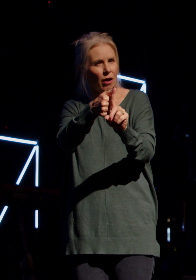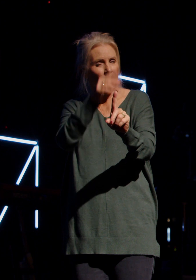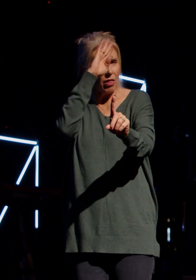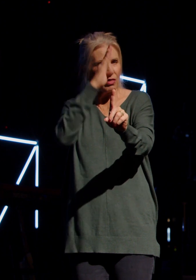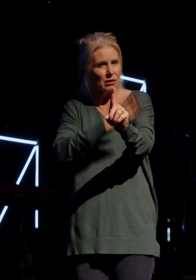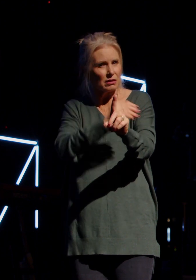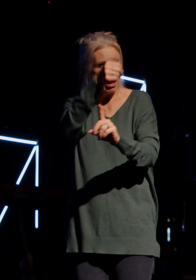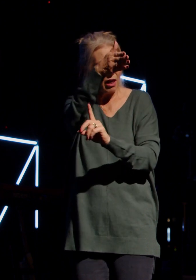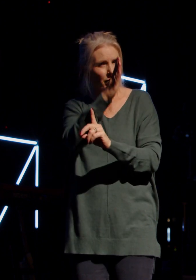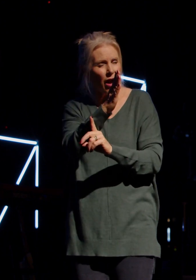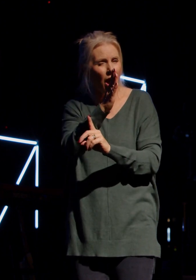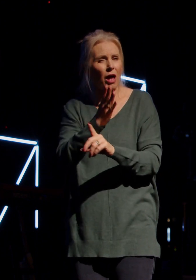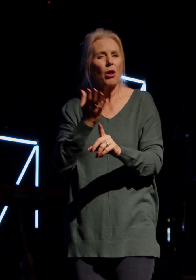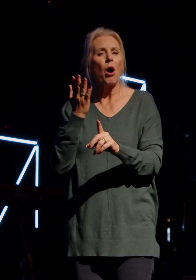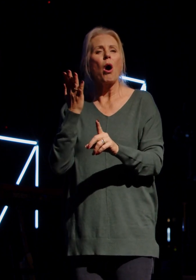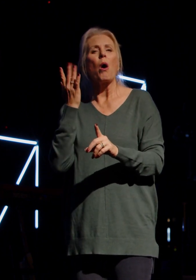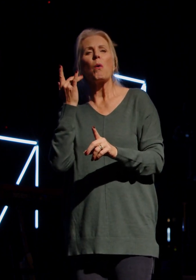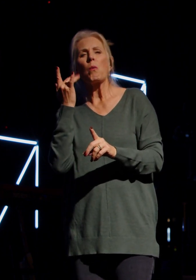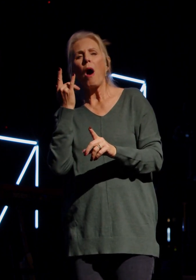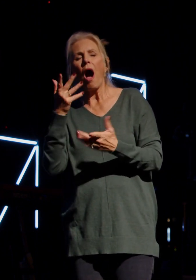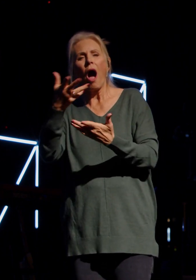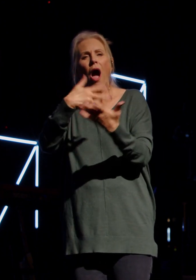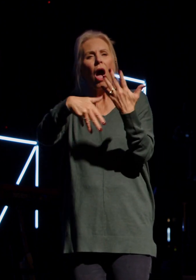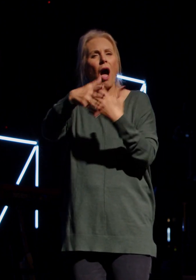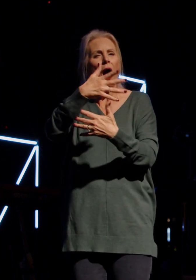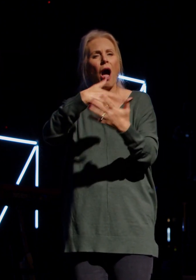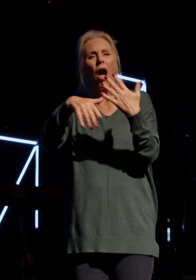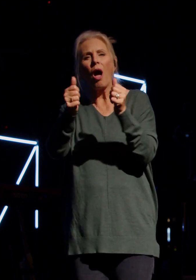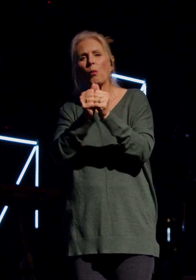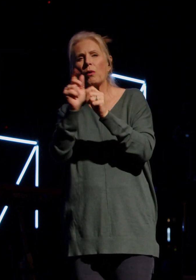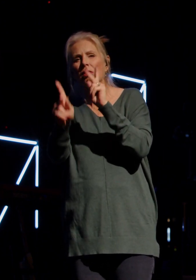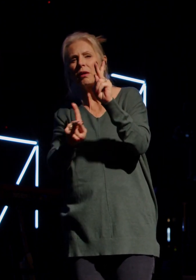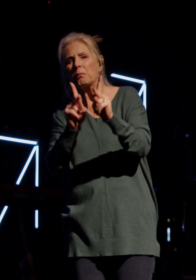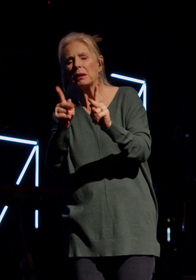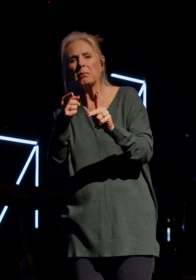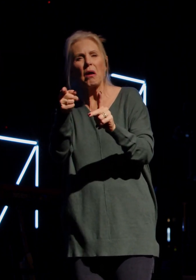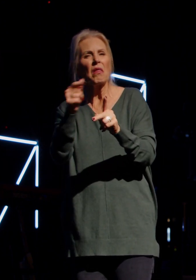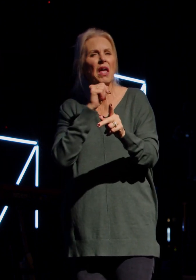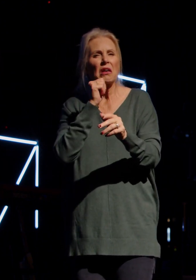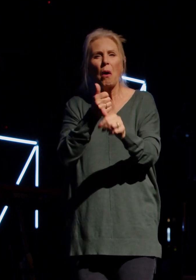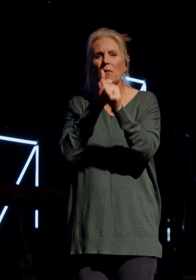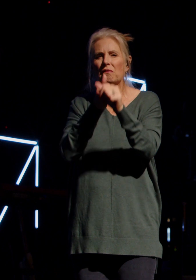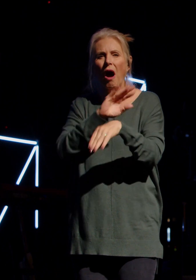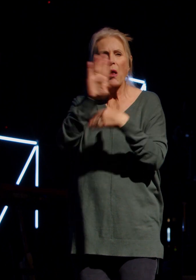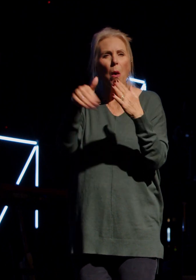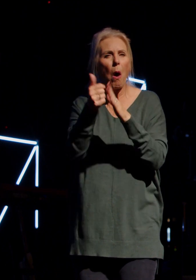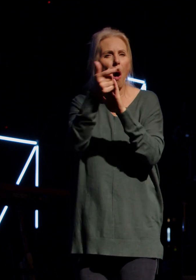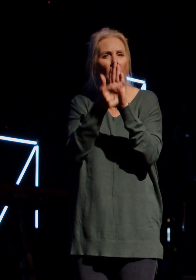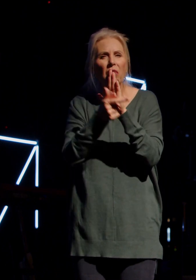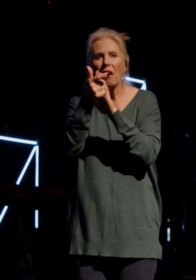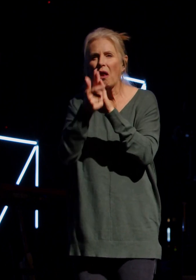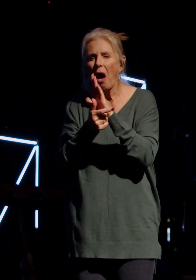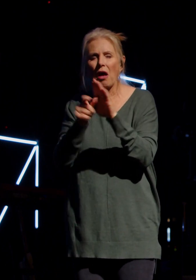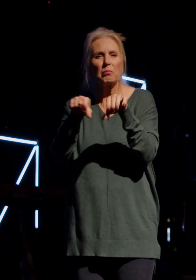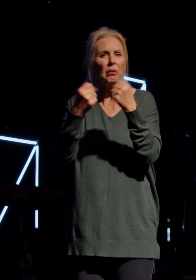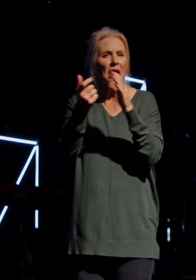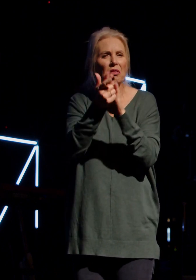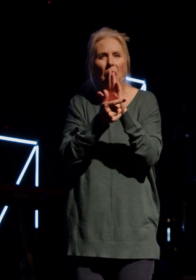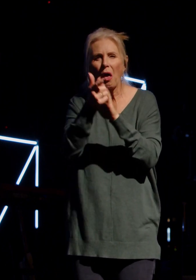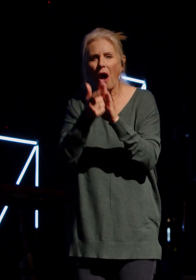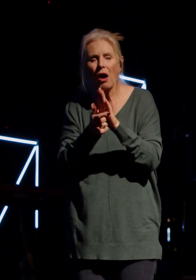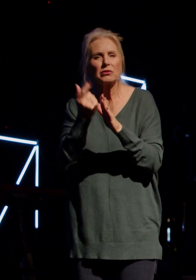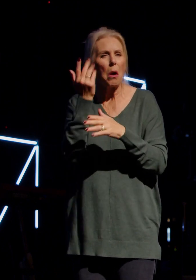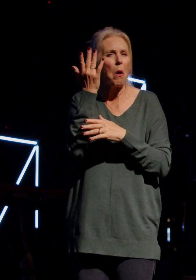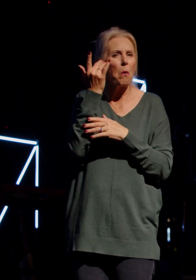God, hang out with people who don't even follow the different purity laws of cleaning and food laws and all of these things? Why would he do that and act like